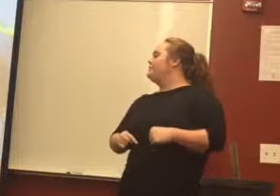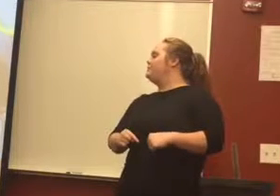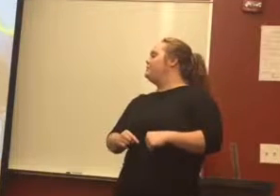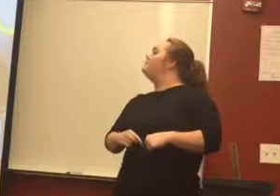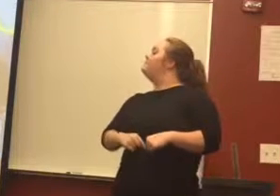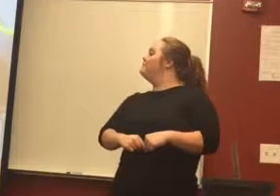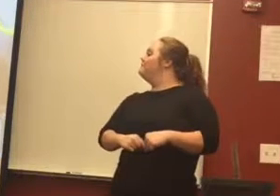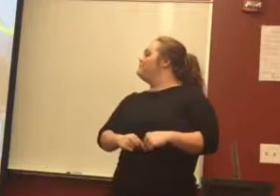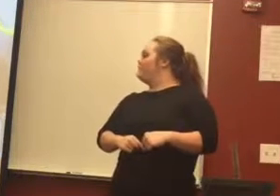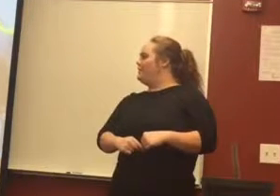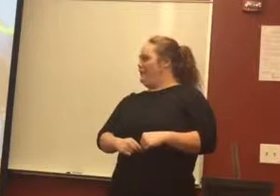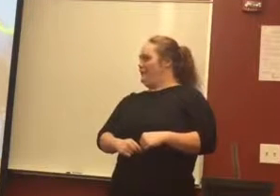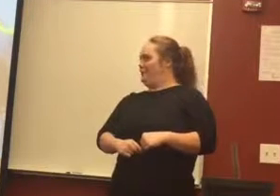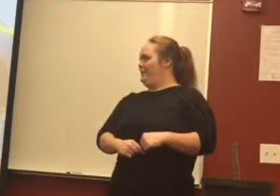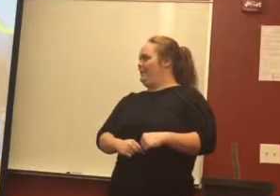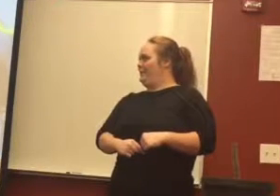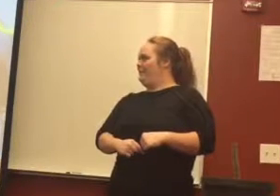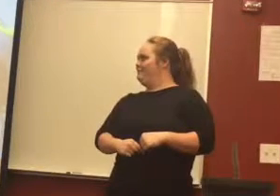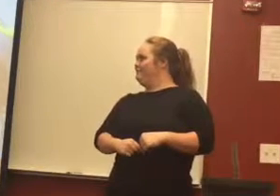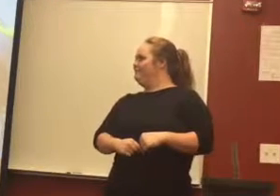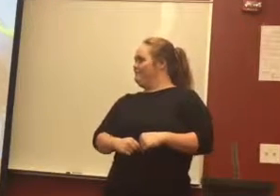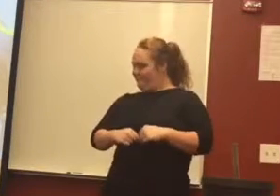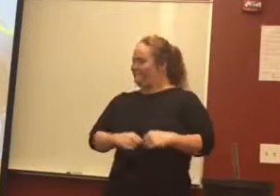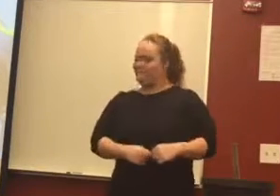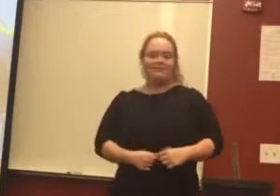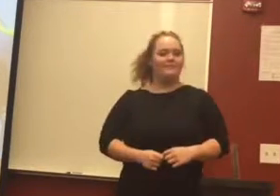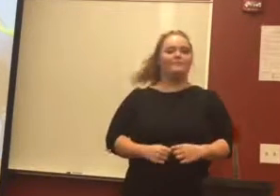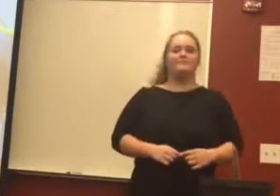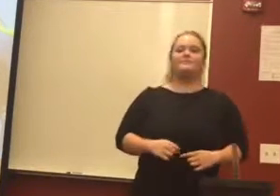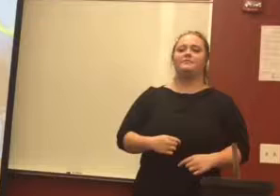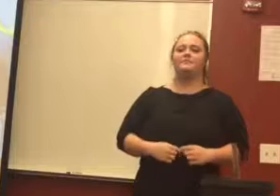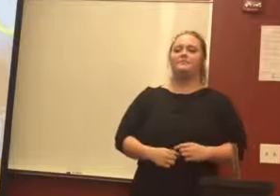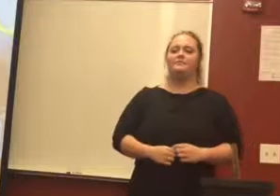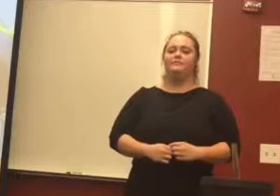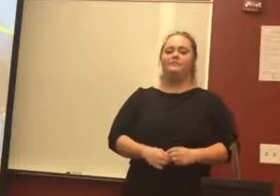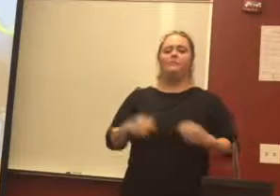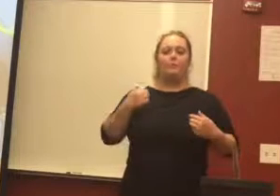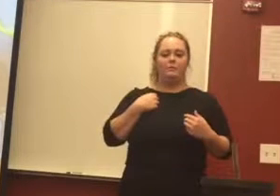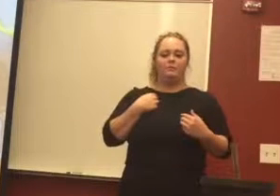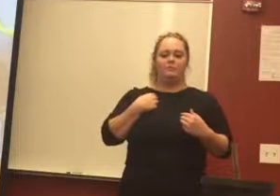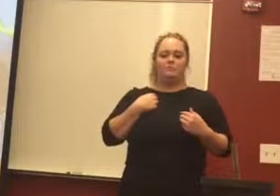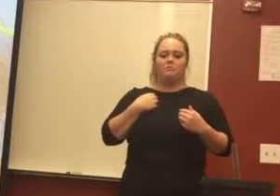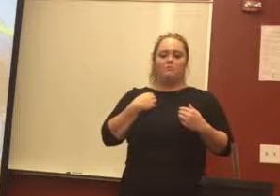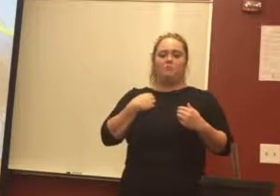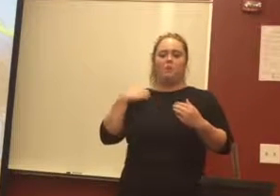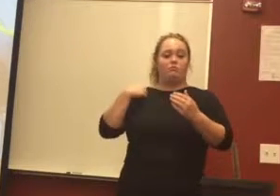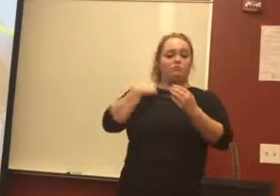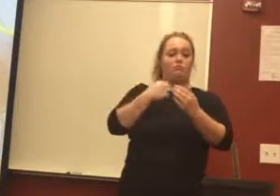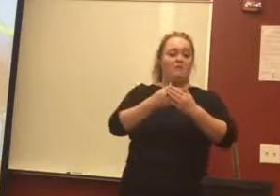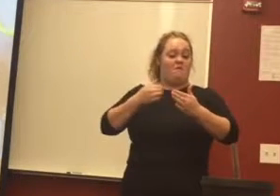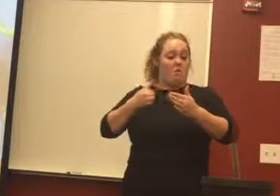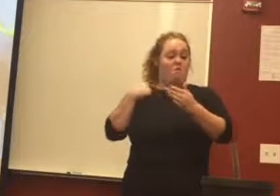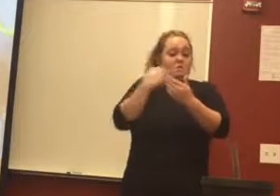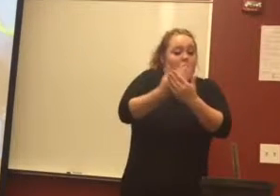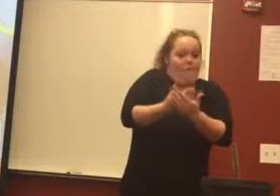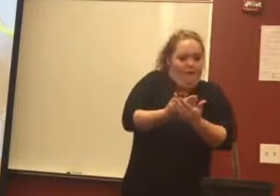Yeah. To starting to talk about the cow. Yeah. So on our way there in this bus, there was a cow walking next to